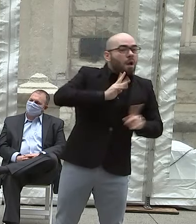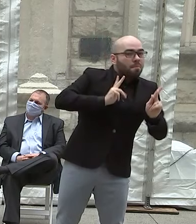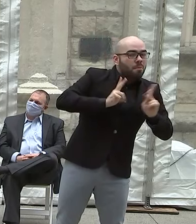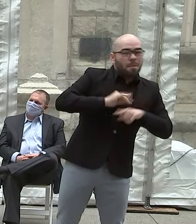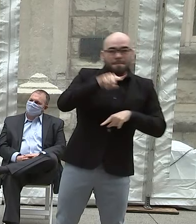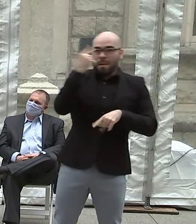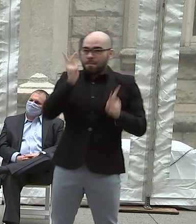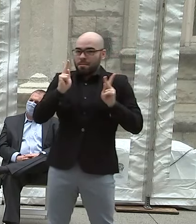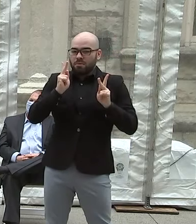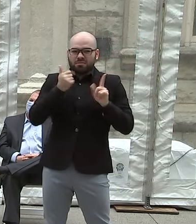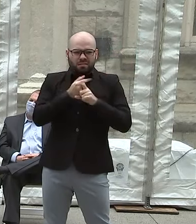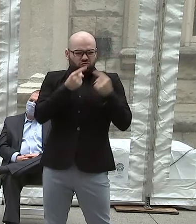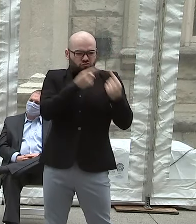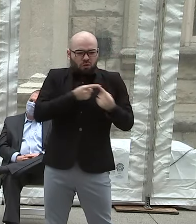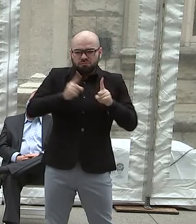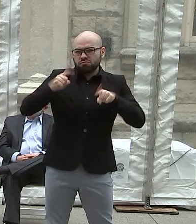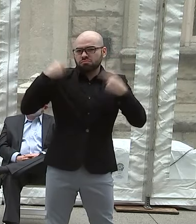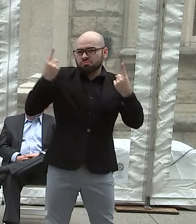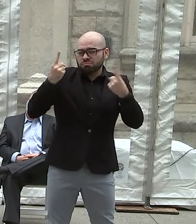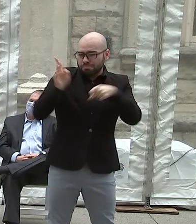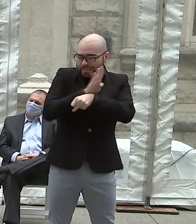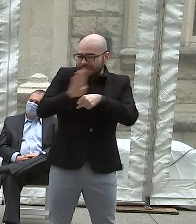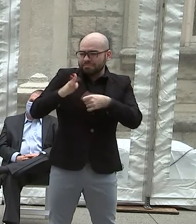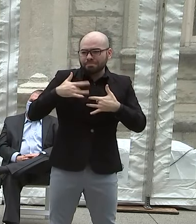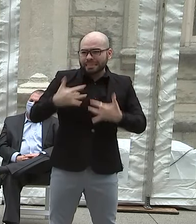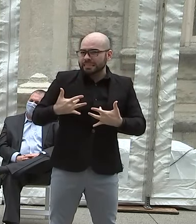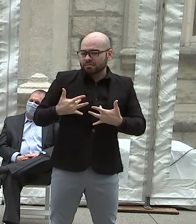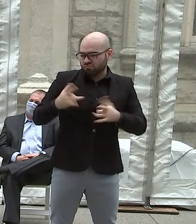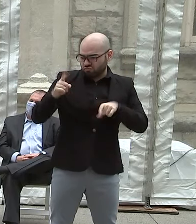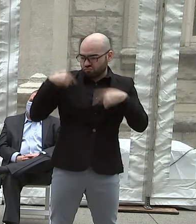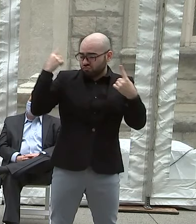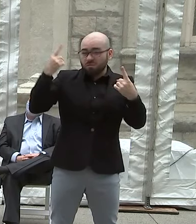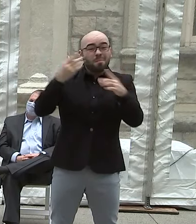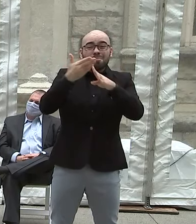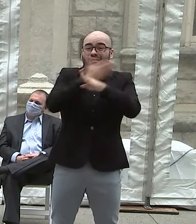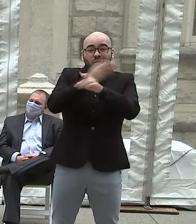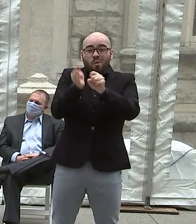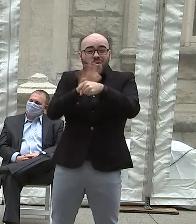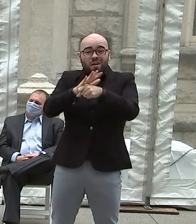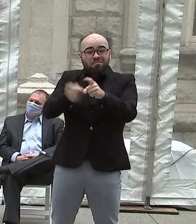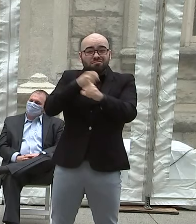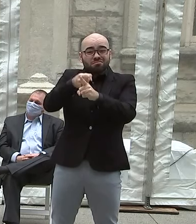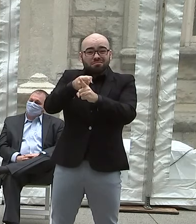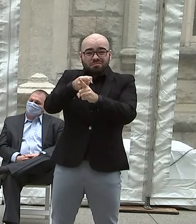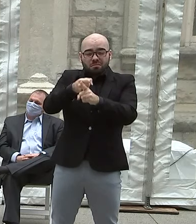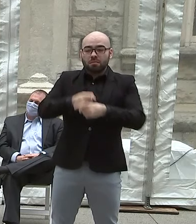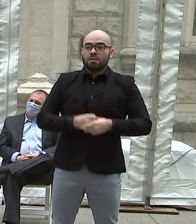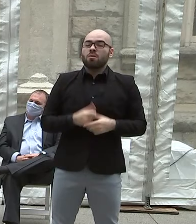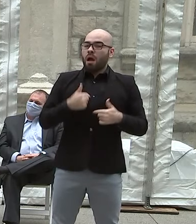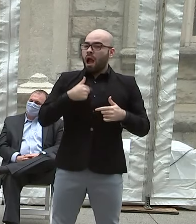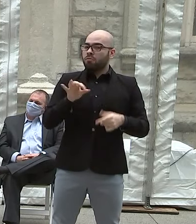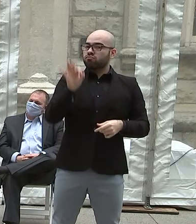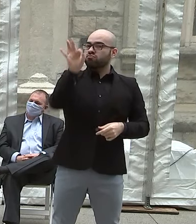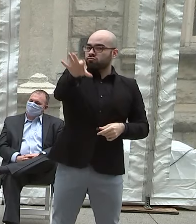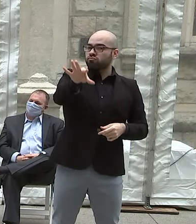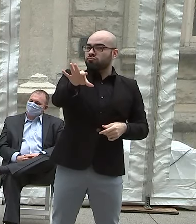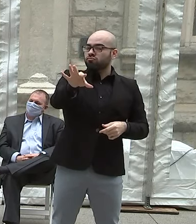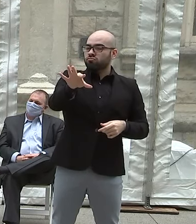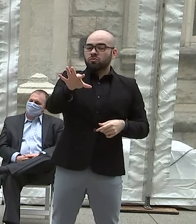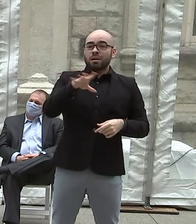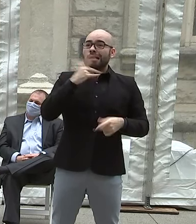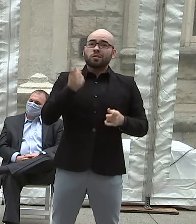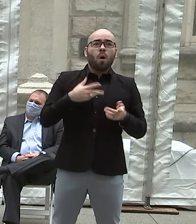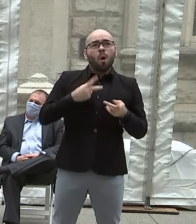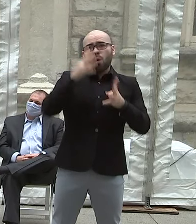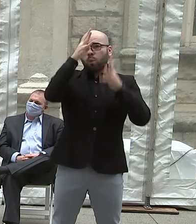been struggling. I'm here to bring those voices to this task force, to make sure that it doesn't just live on